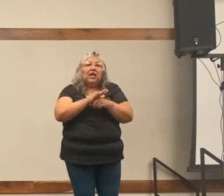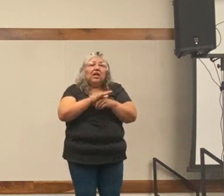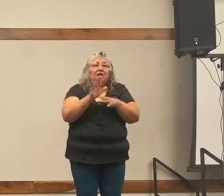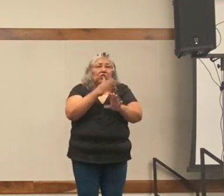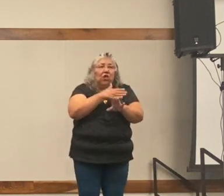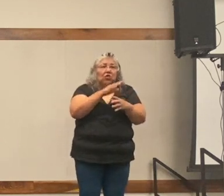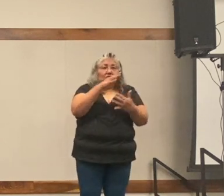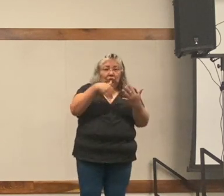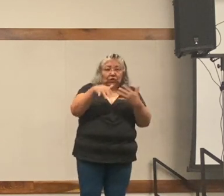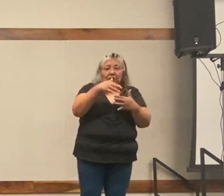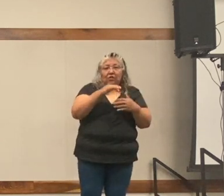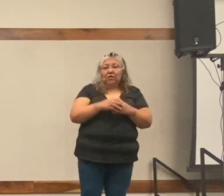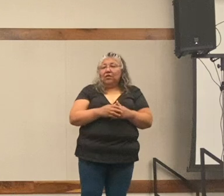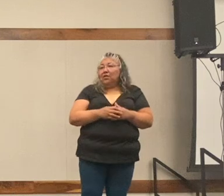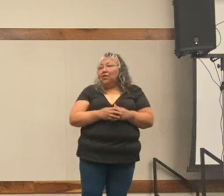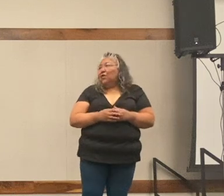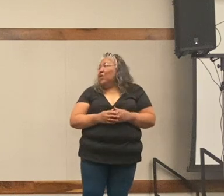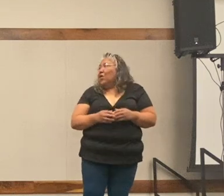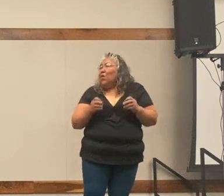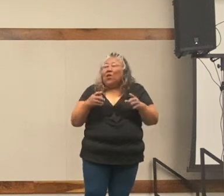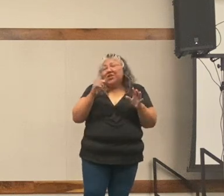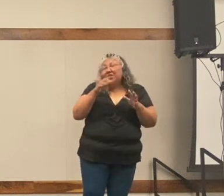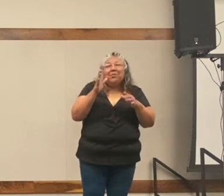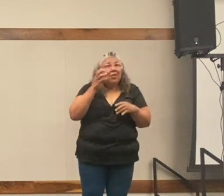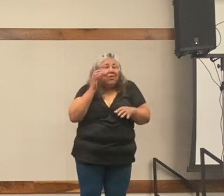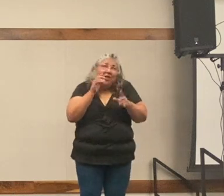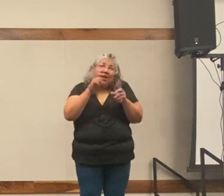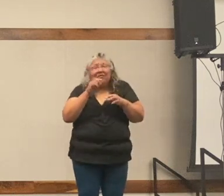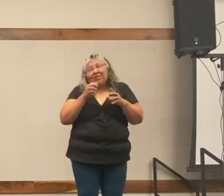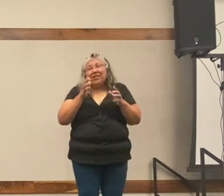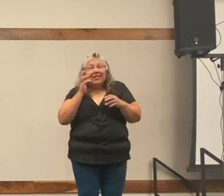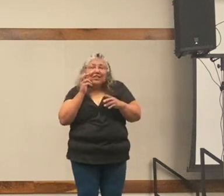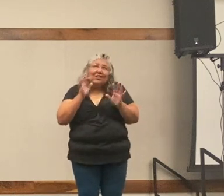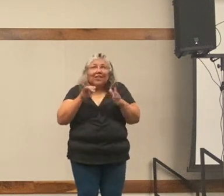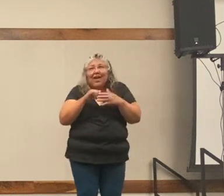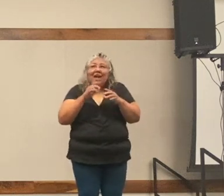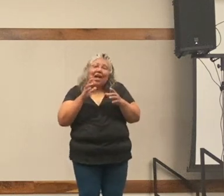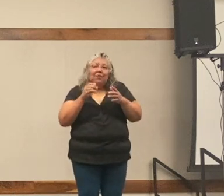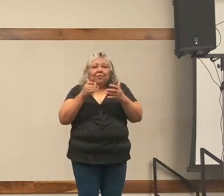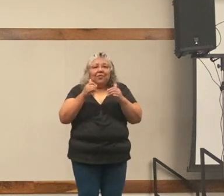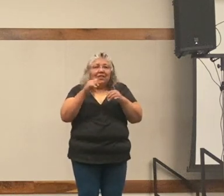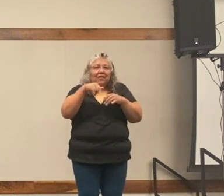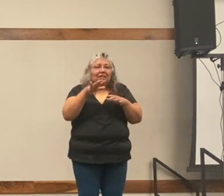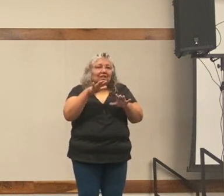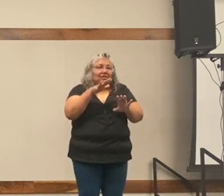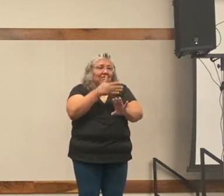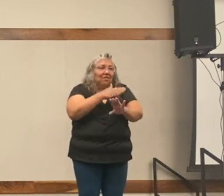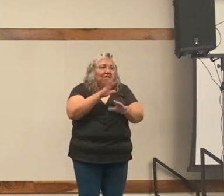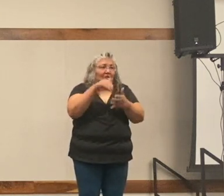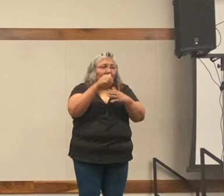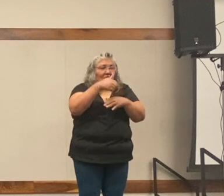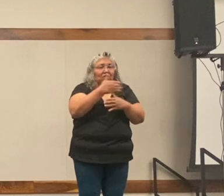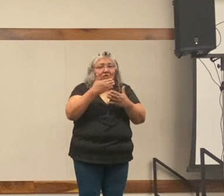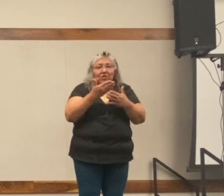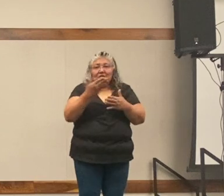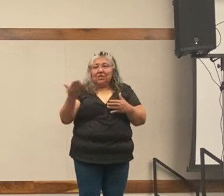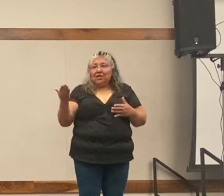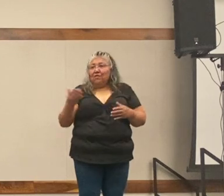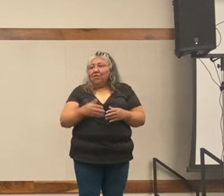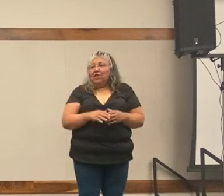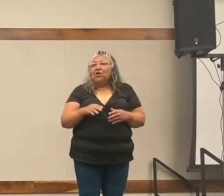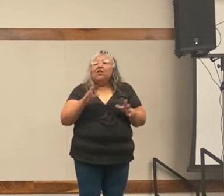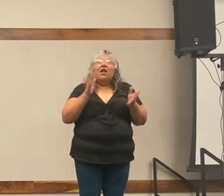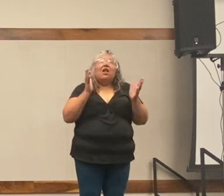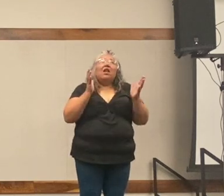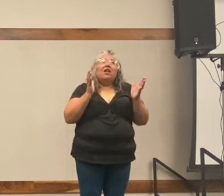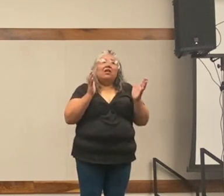other, right? And so, well, it's going to be on the radio. You got to listen to it. And, you know, you play these songs and all that good stuff. Well, as you're talking late at